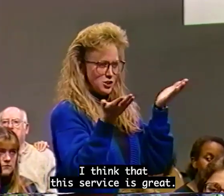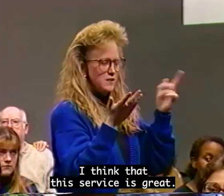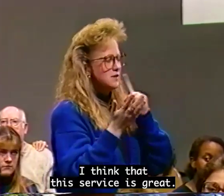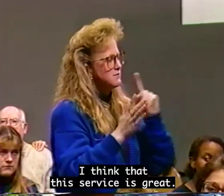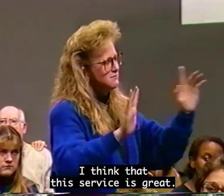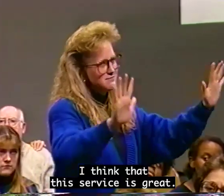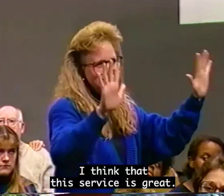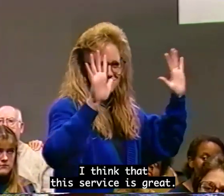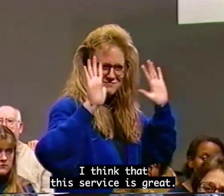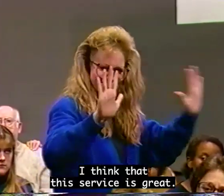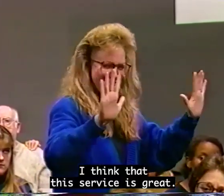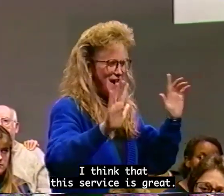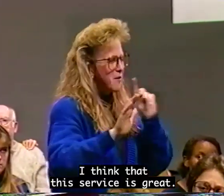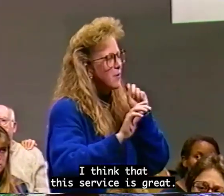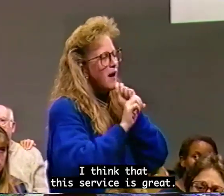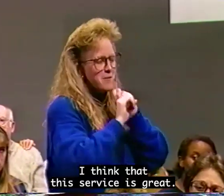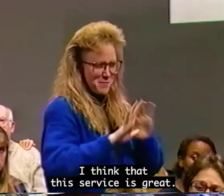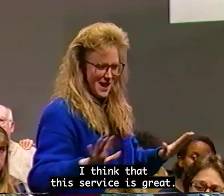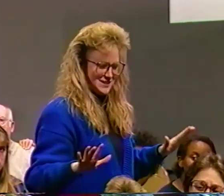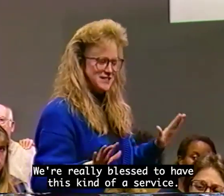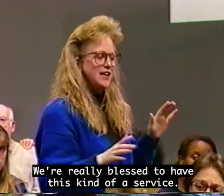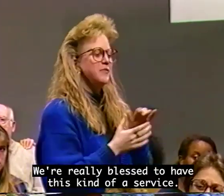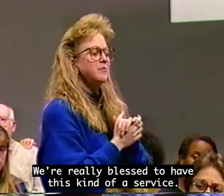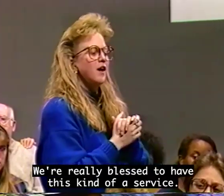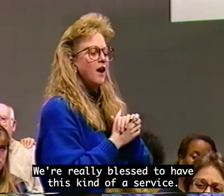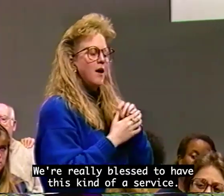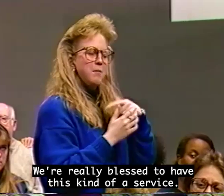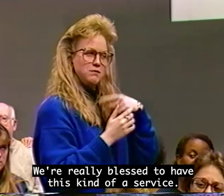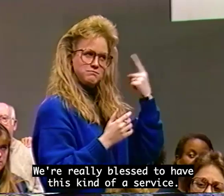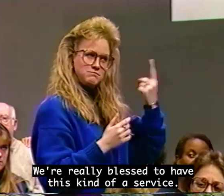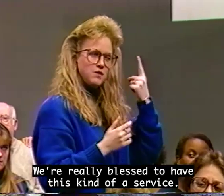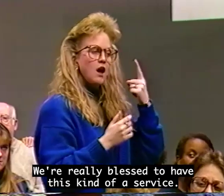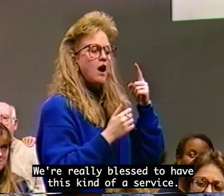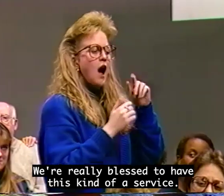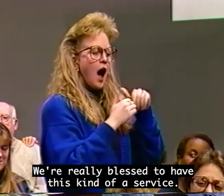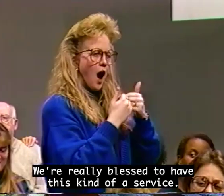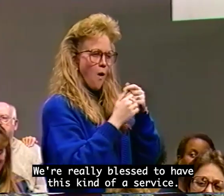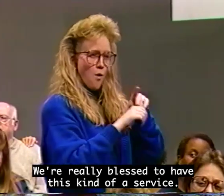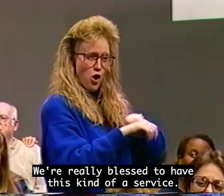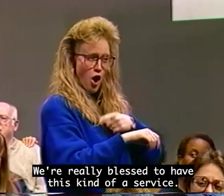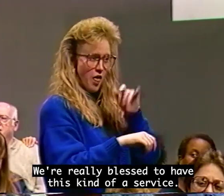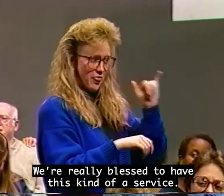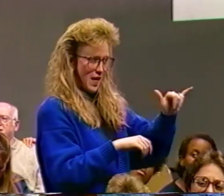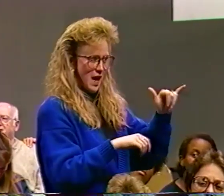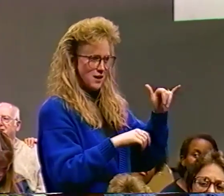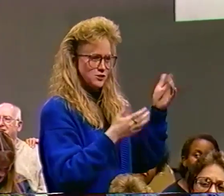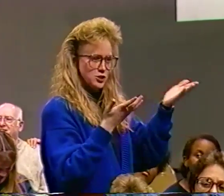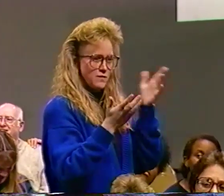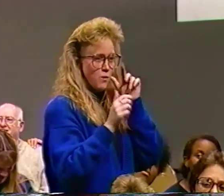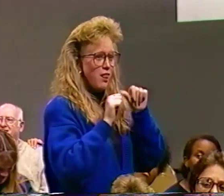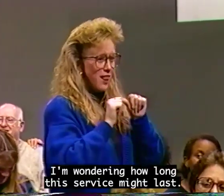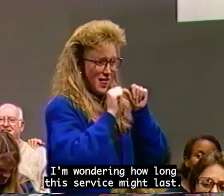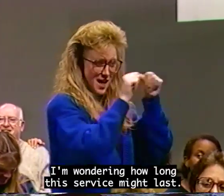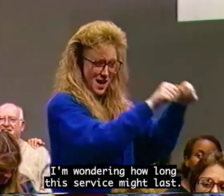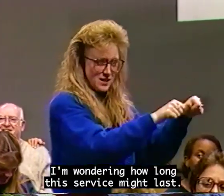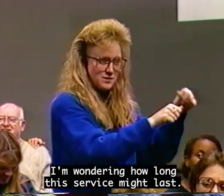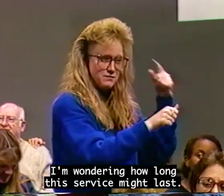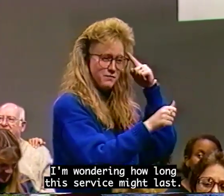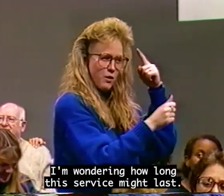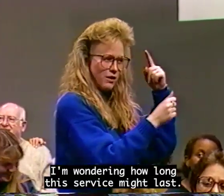I think that this service is great. We're really blessed to have this kind of a service. I'm wondering how long this service